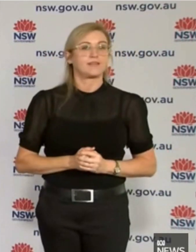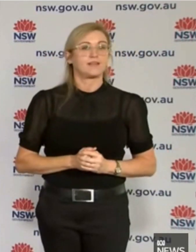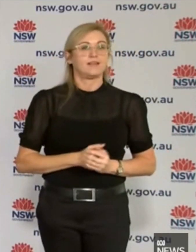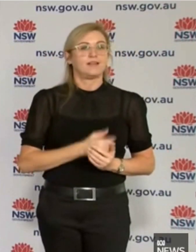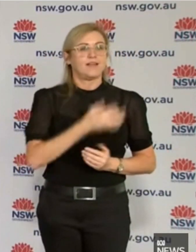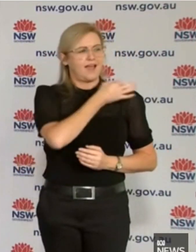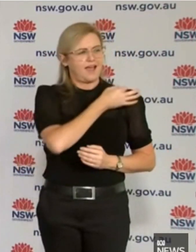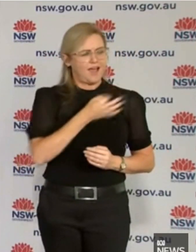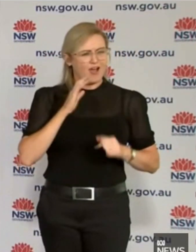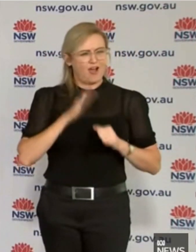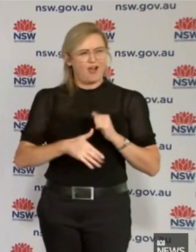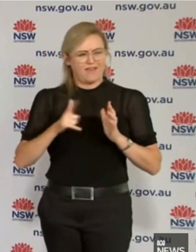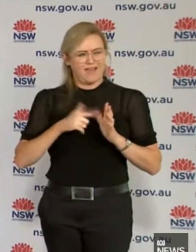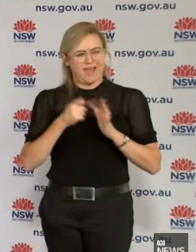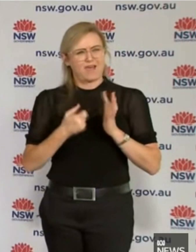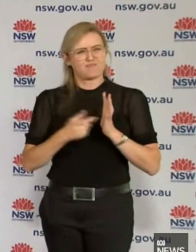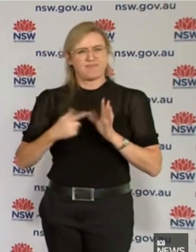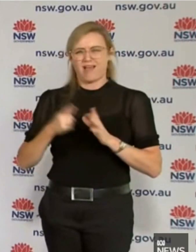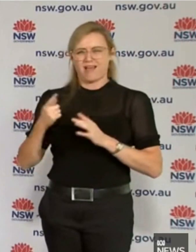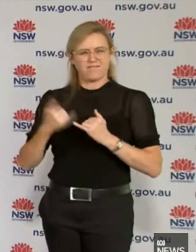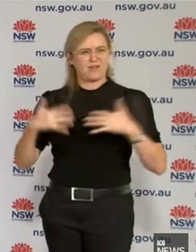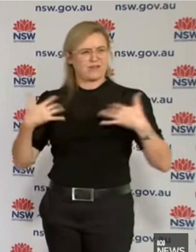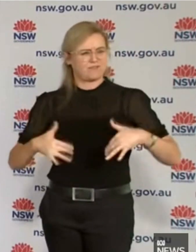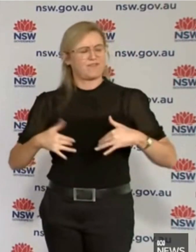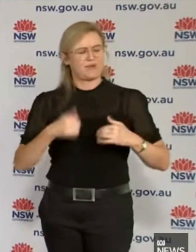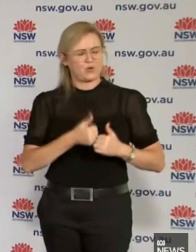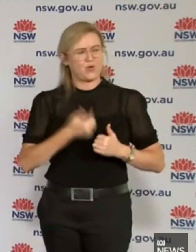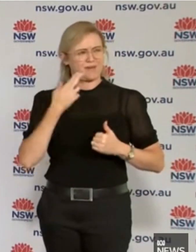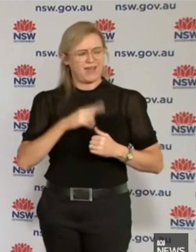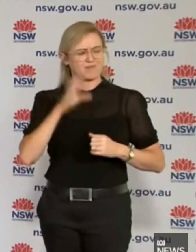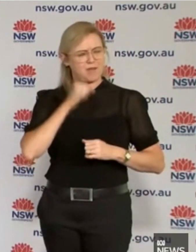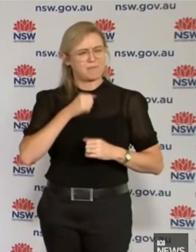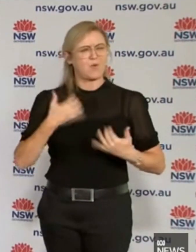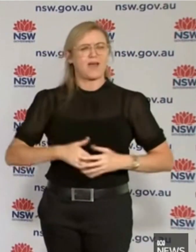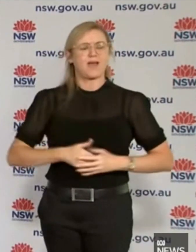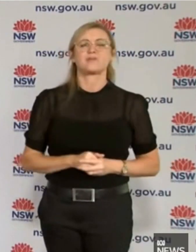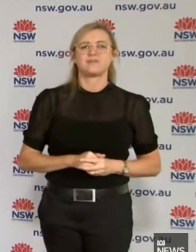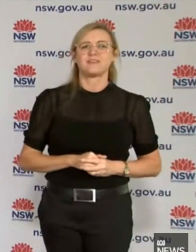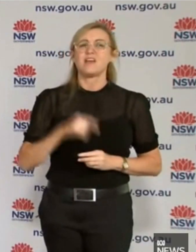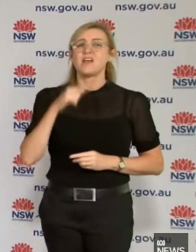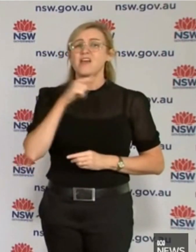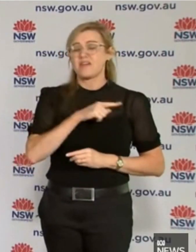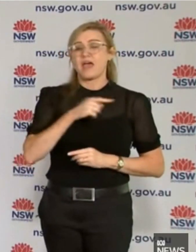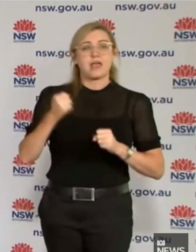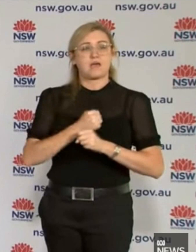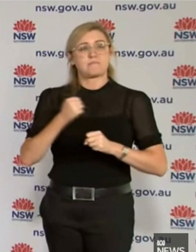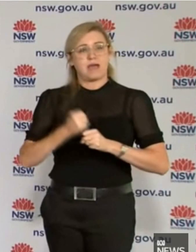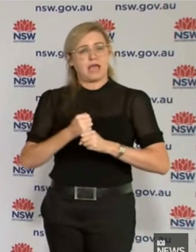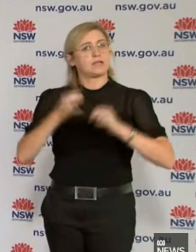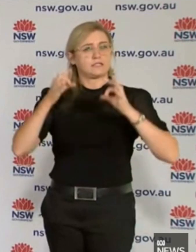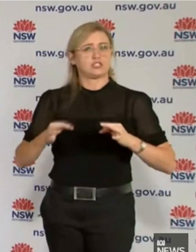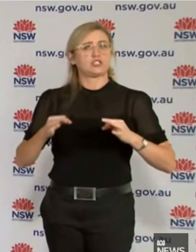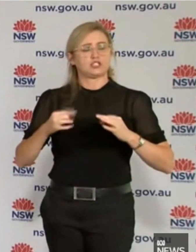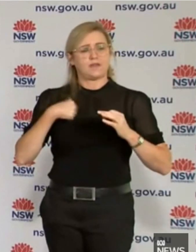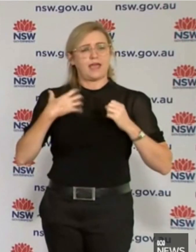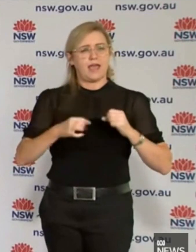remember that. Well done. Yes. Yeah. AHPRA. They're obviously the ones who create the sub-register. Yeah, they do. We know that